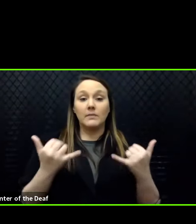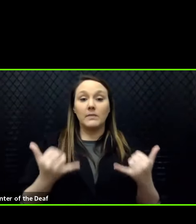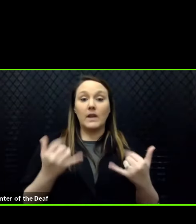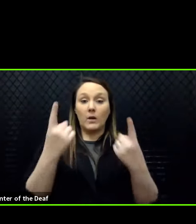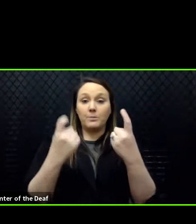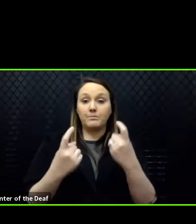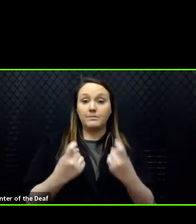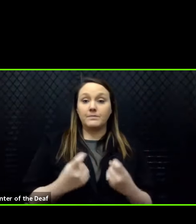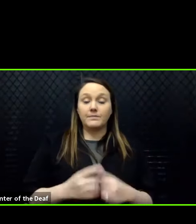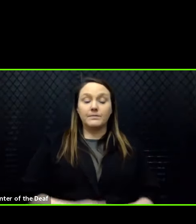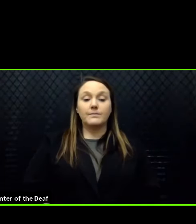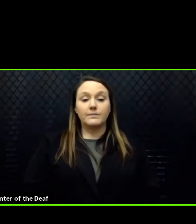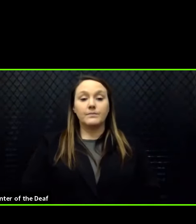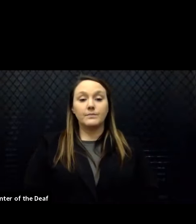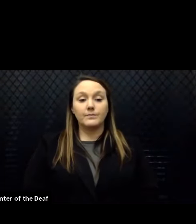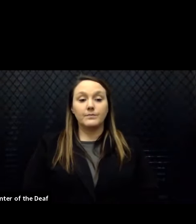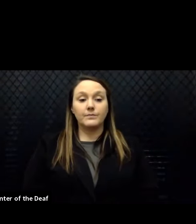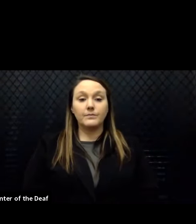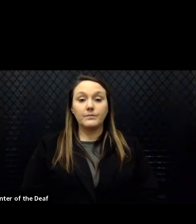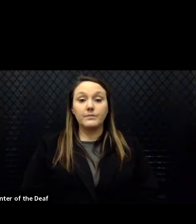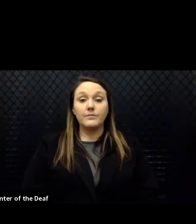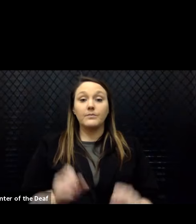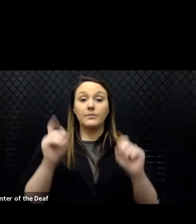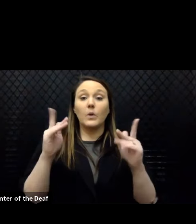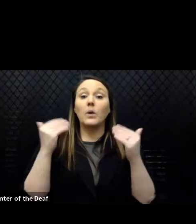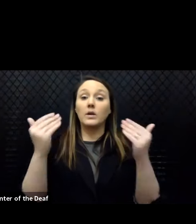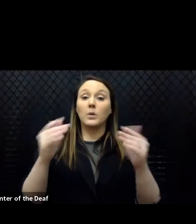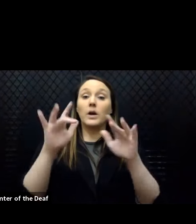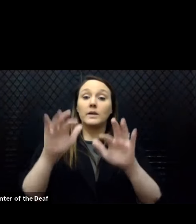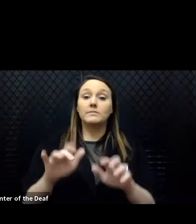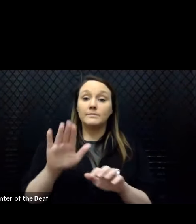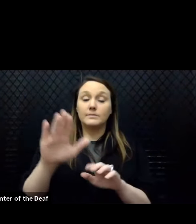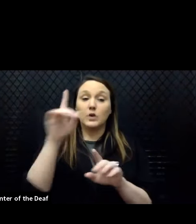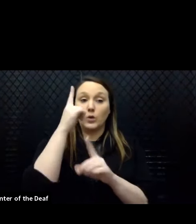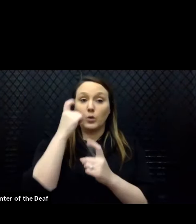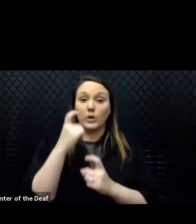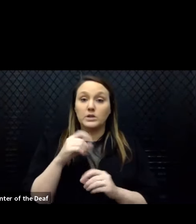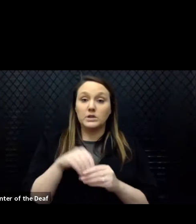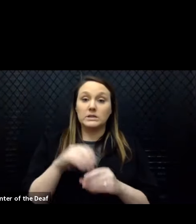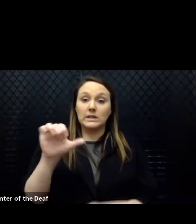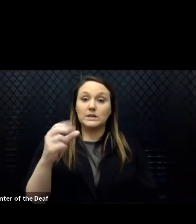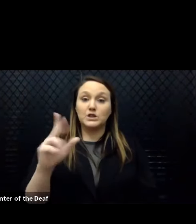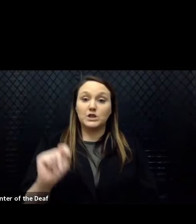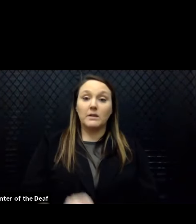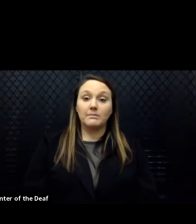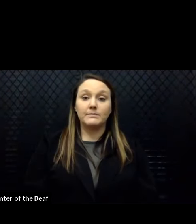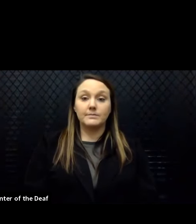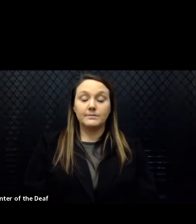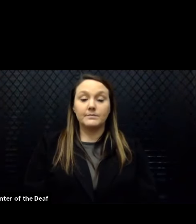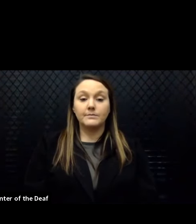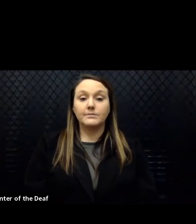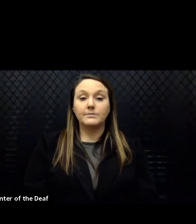questions. All right, please go ahead and submit your questions into the chat feature now.